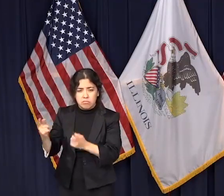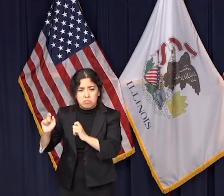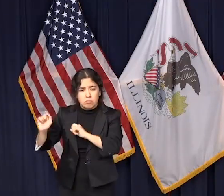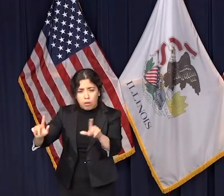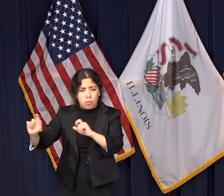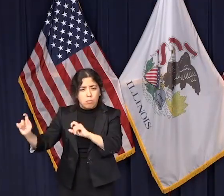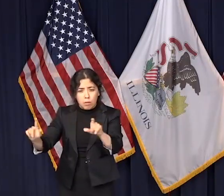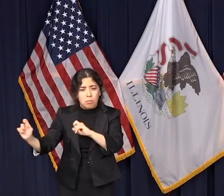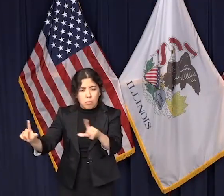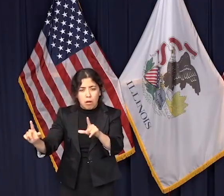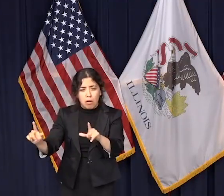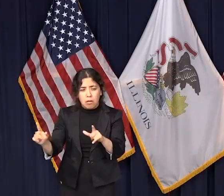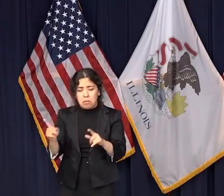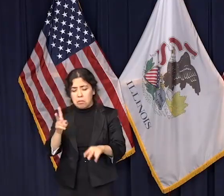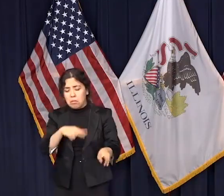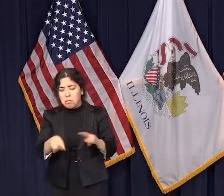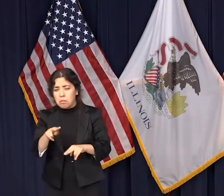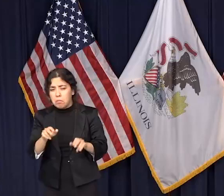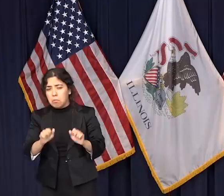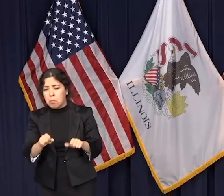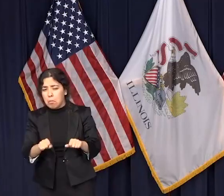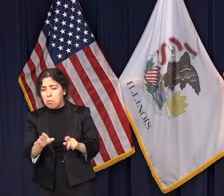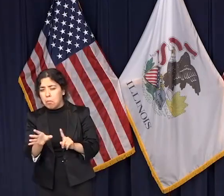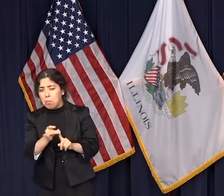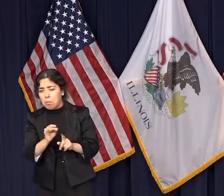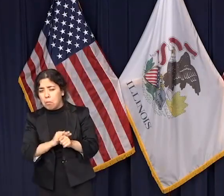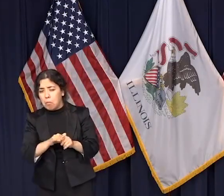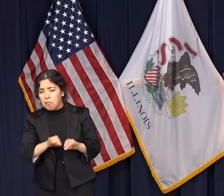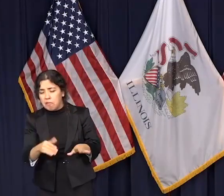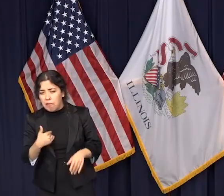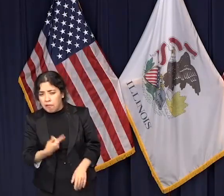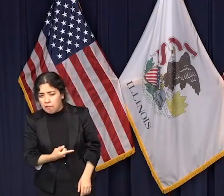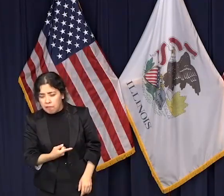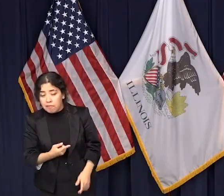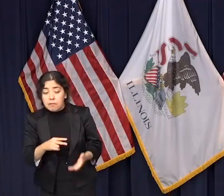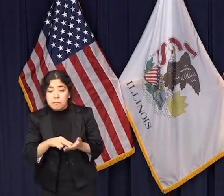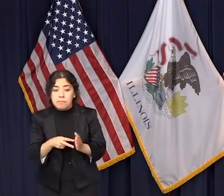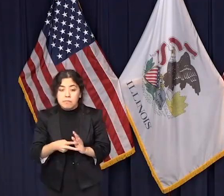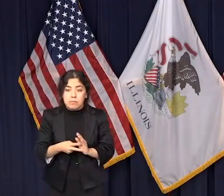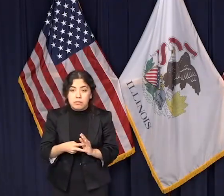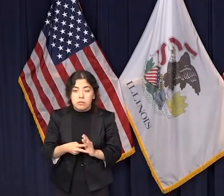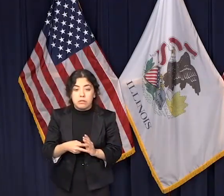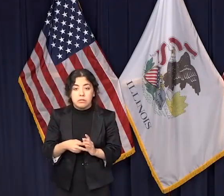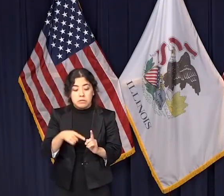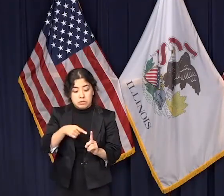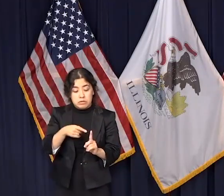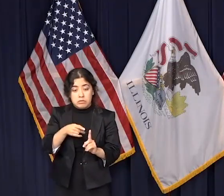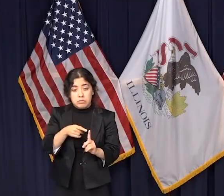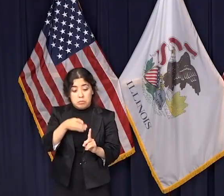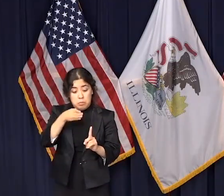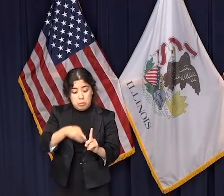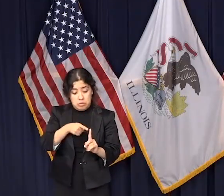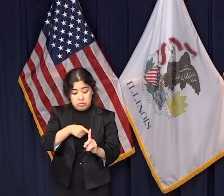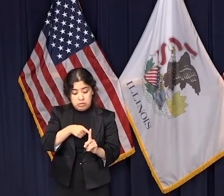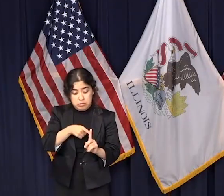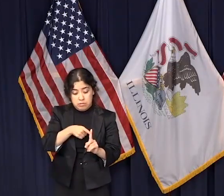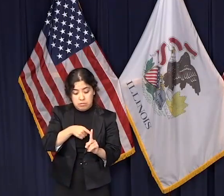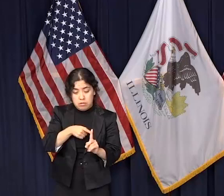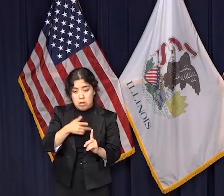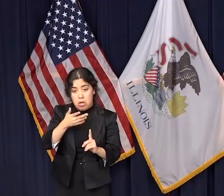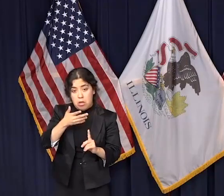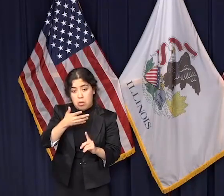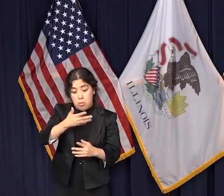to put forth the probable cases. Probable cases are people who were contacts of a